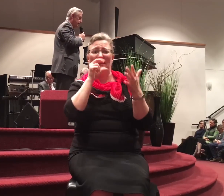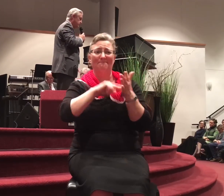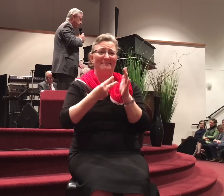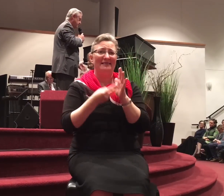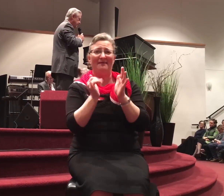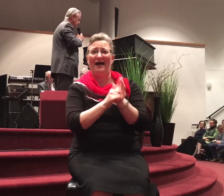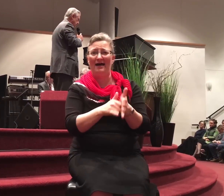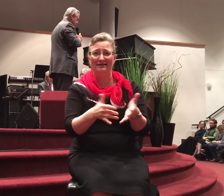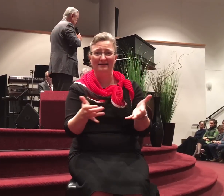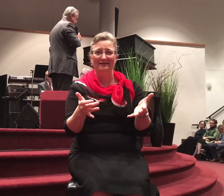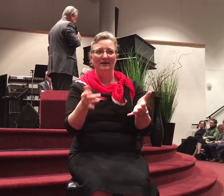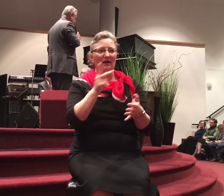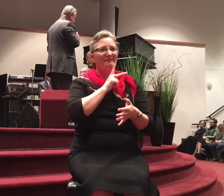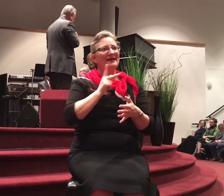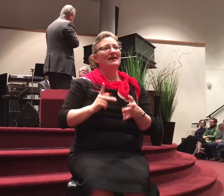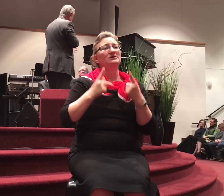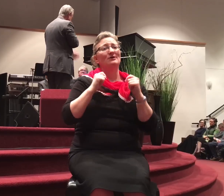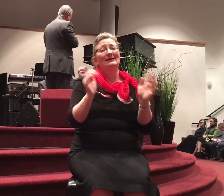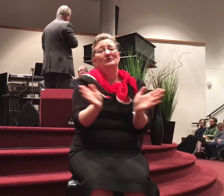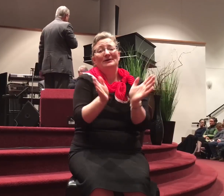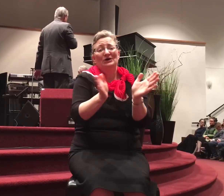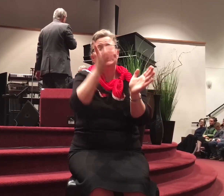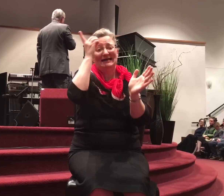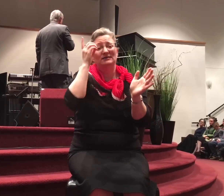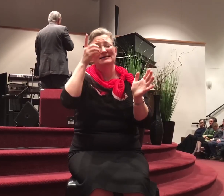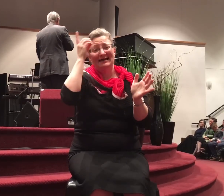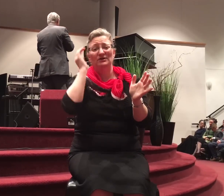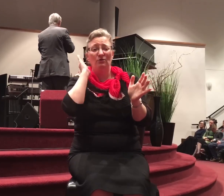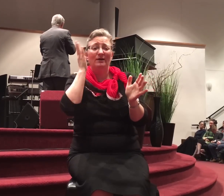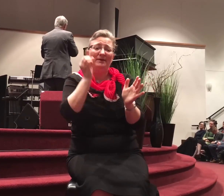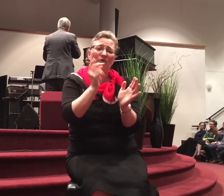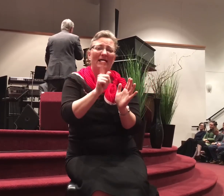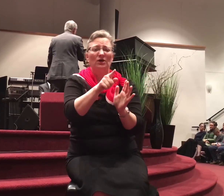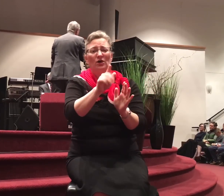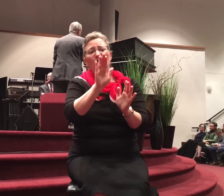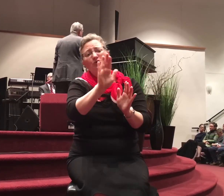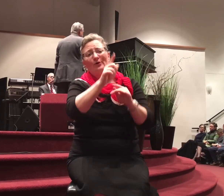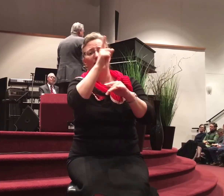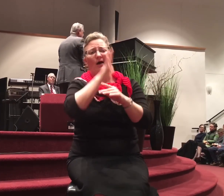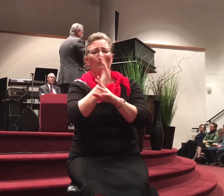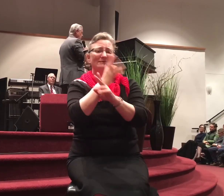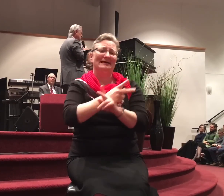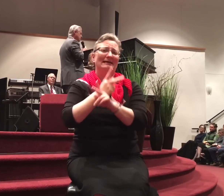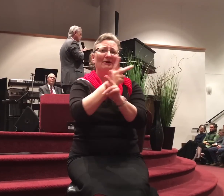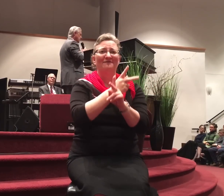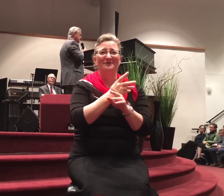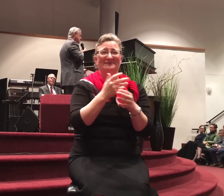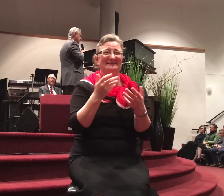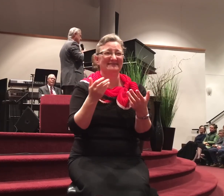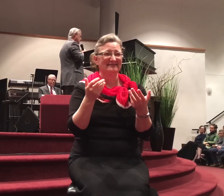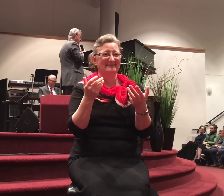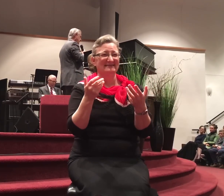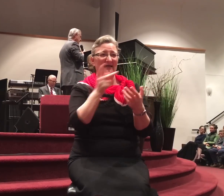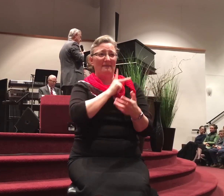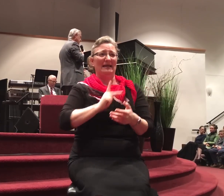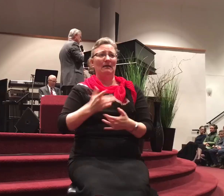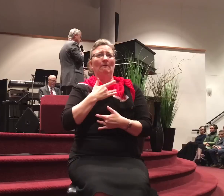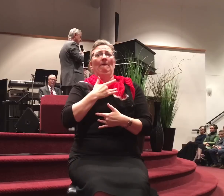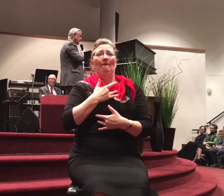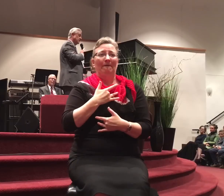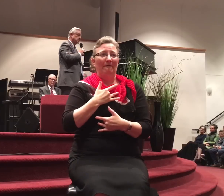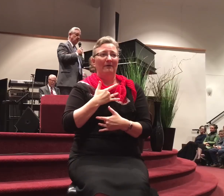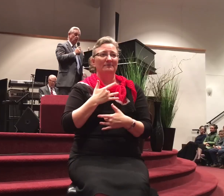he would try to cheer Daniel up by saying, "Daniel, it'll be all right. Your God will take care of you." It wasn't really a statement of